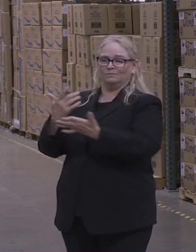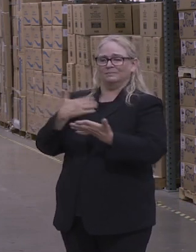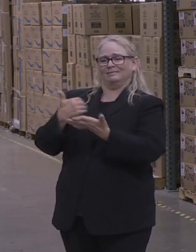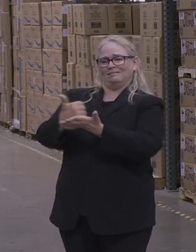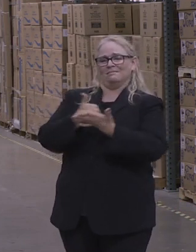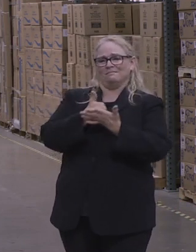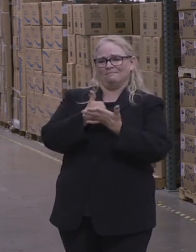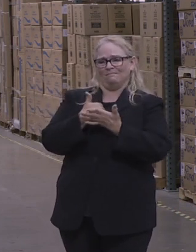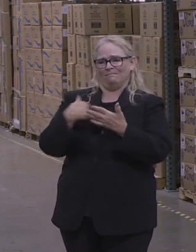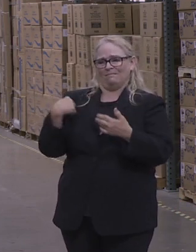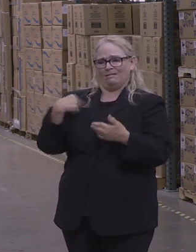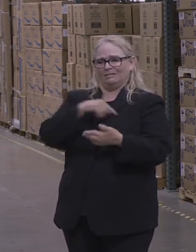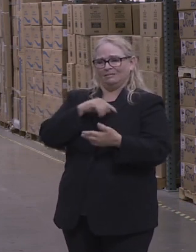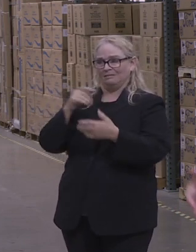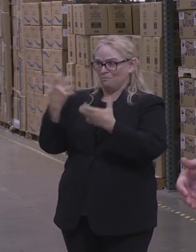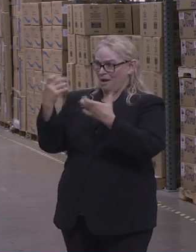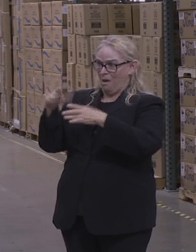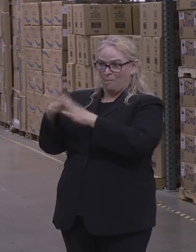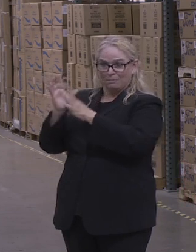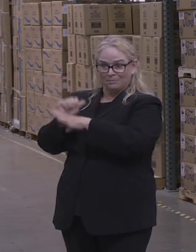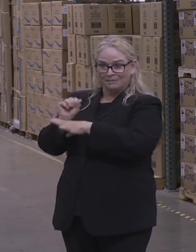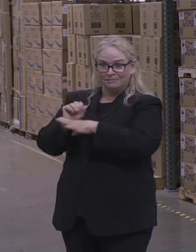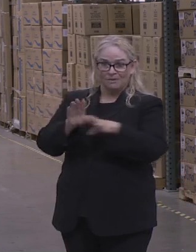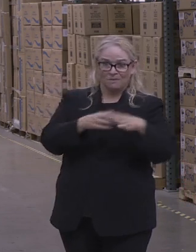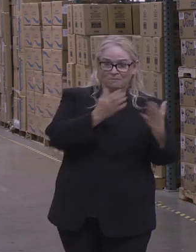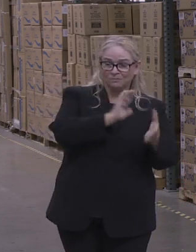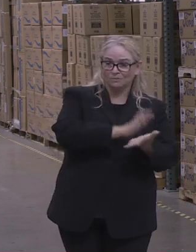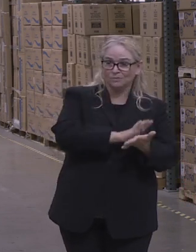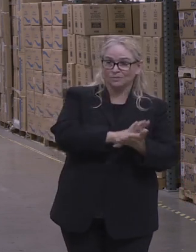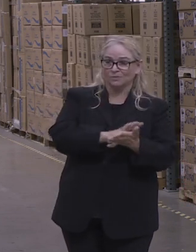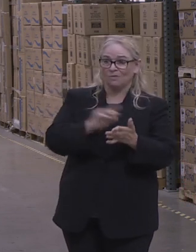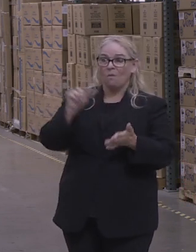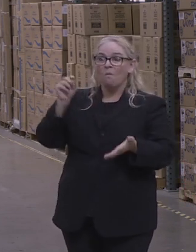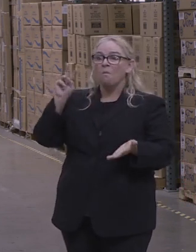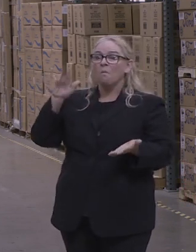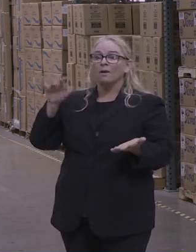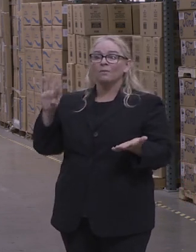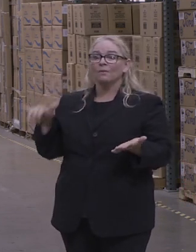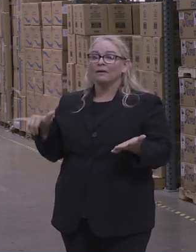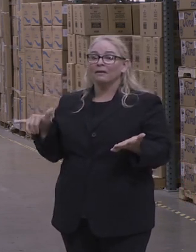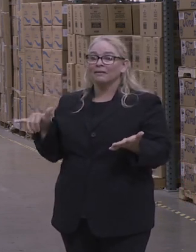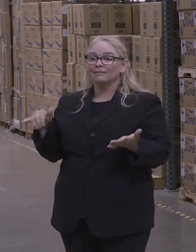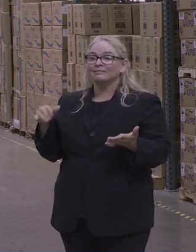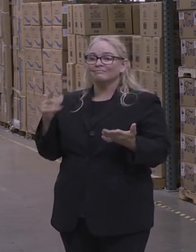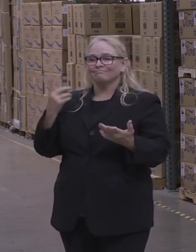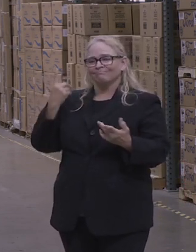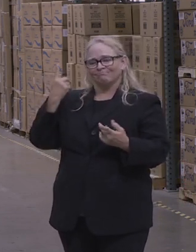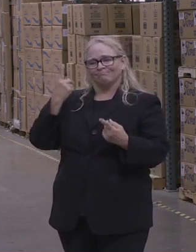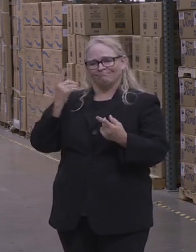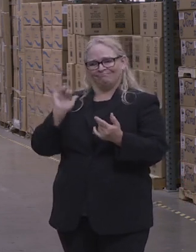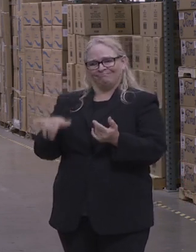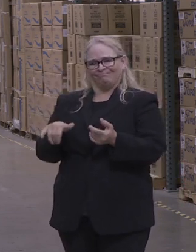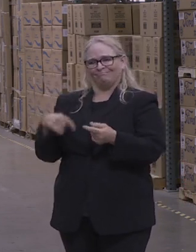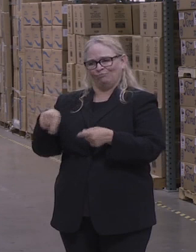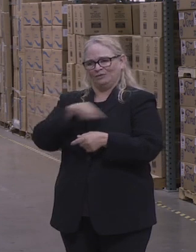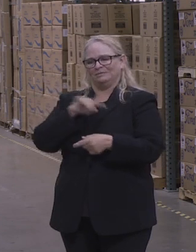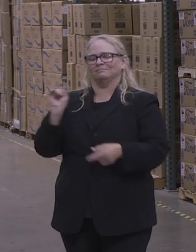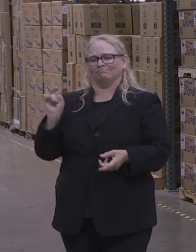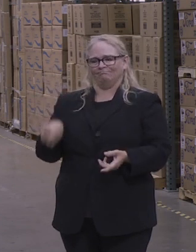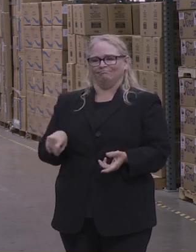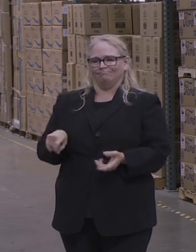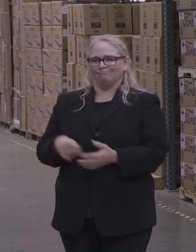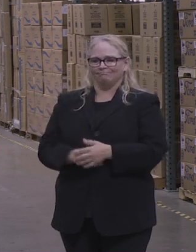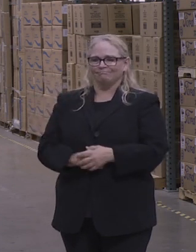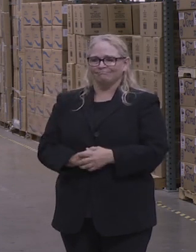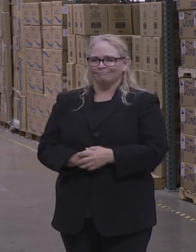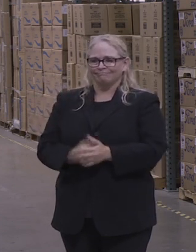of the economy, and continuing to consider the commonwealth, many parts, one body.